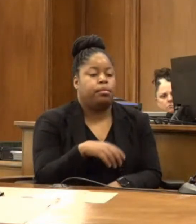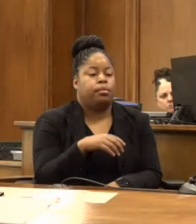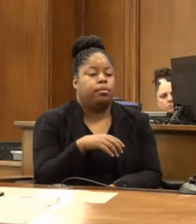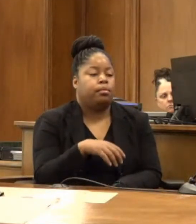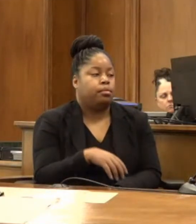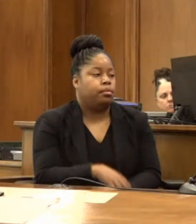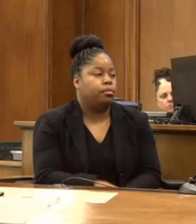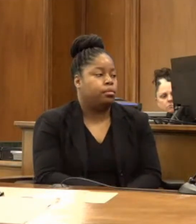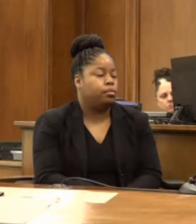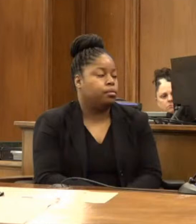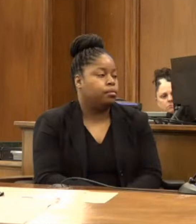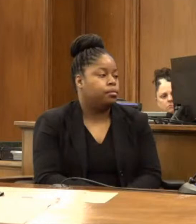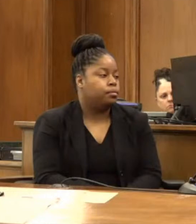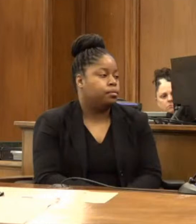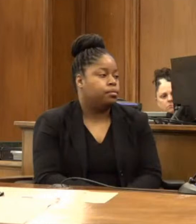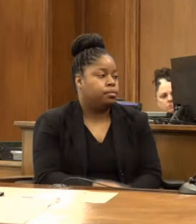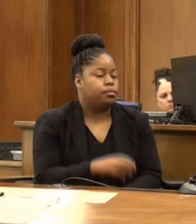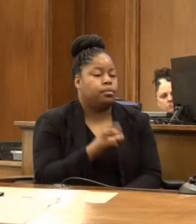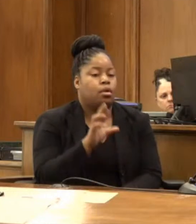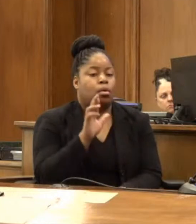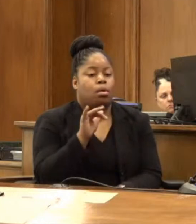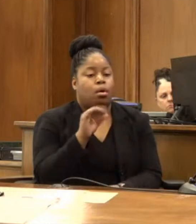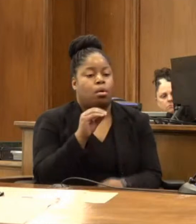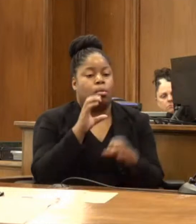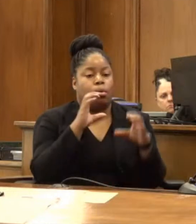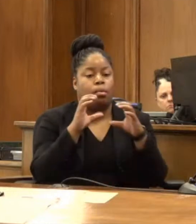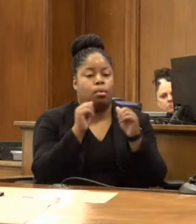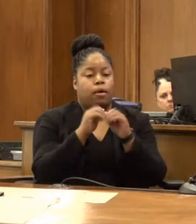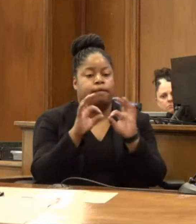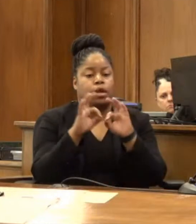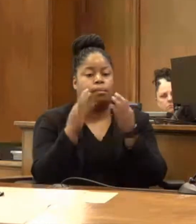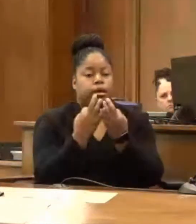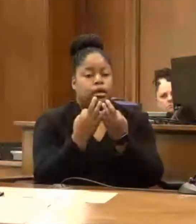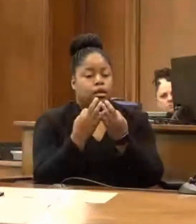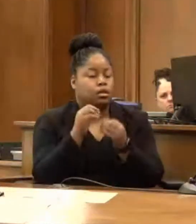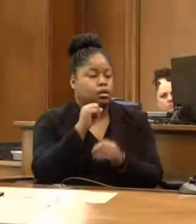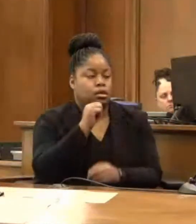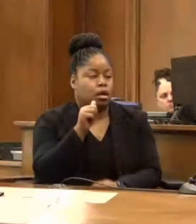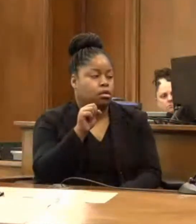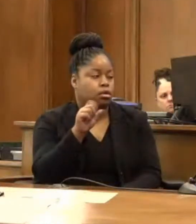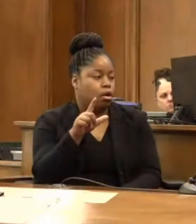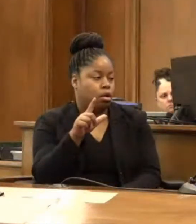When I communicate with Rico, we use ASL.